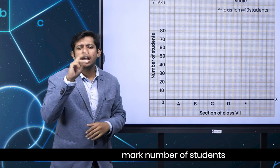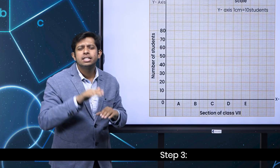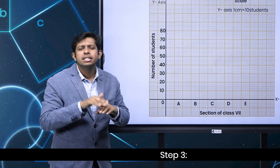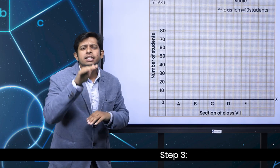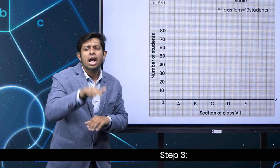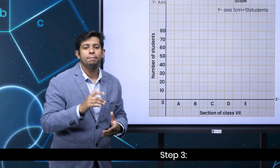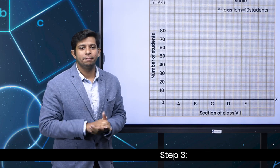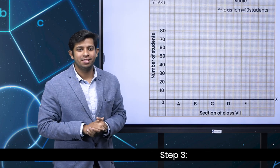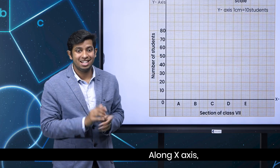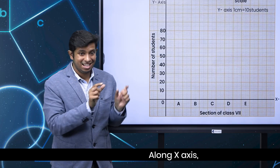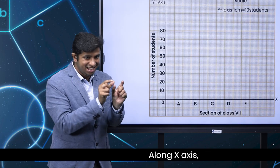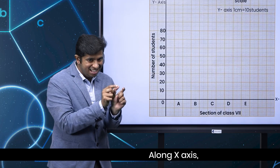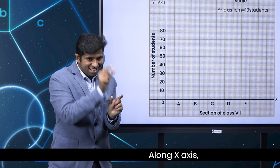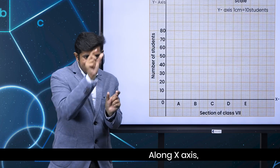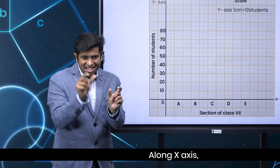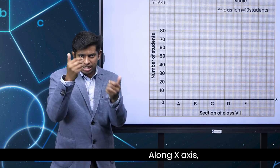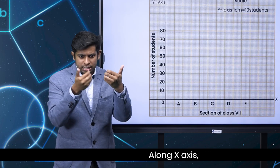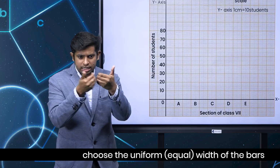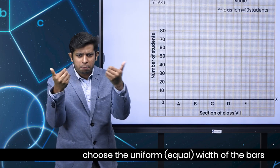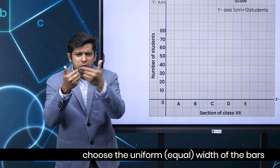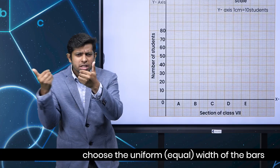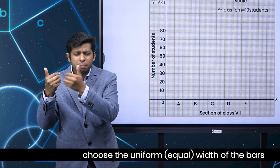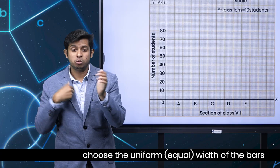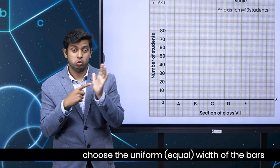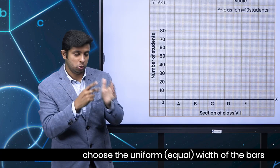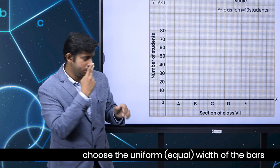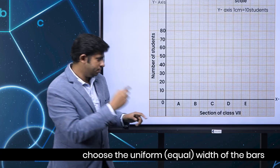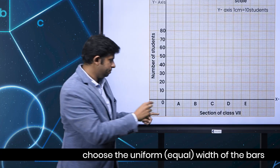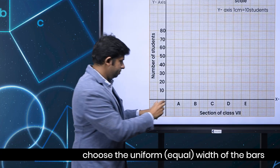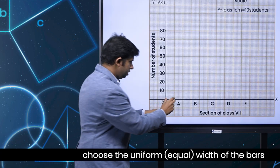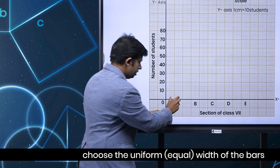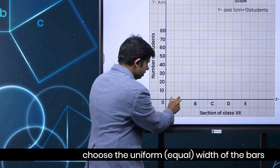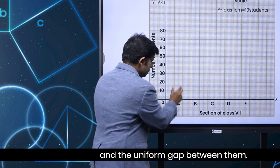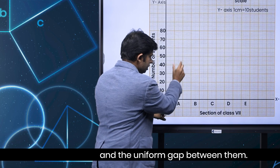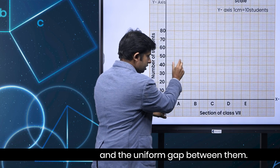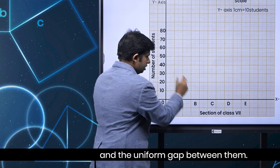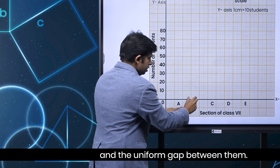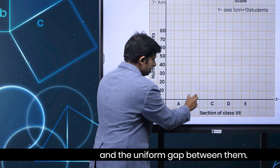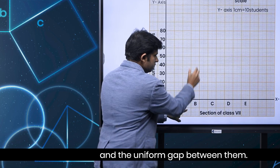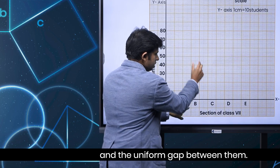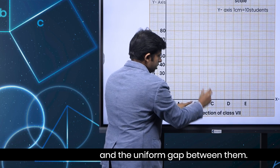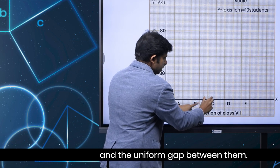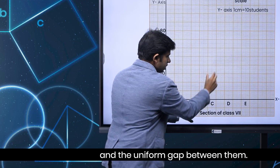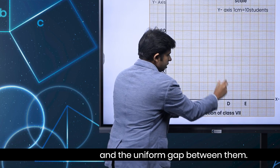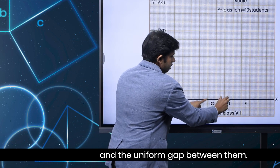Step 3. Along x-axis, choose the uniform width of the bars and the uniform gap between them.